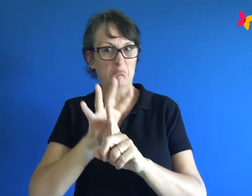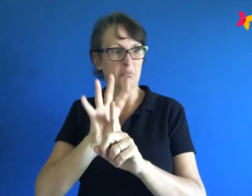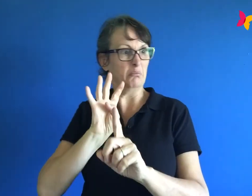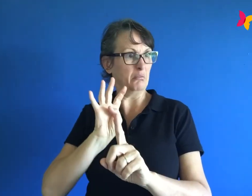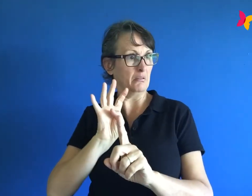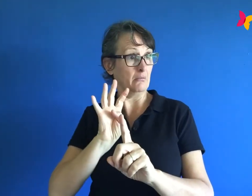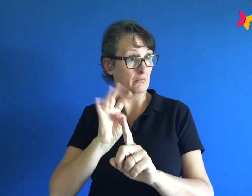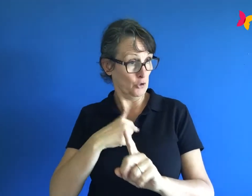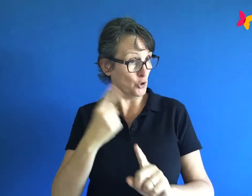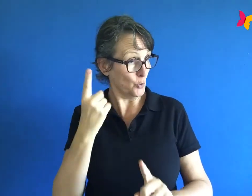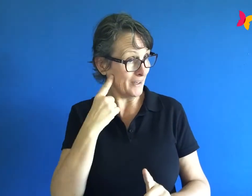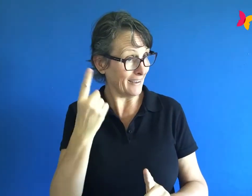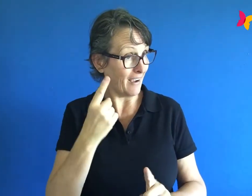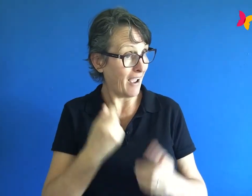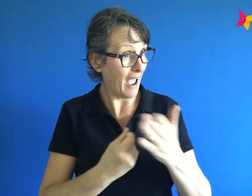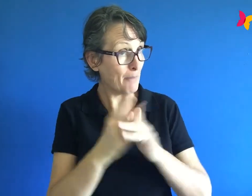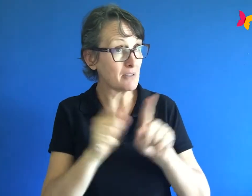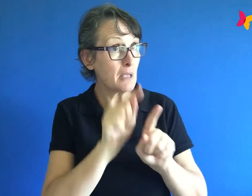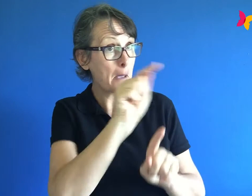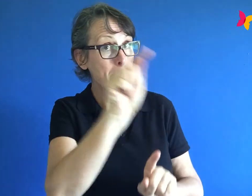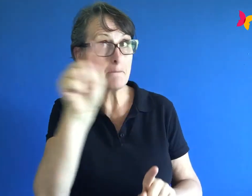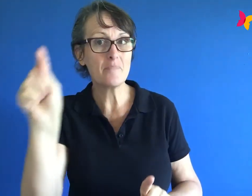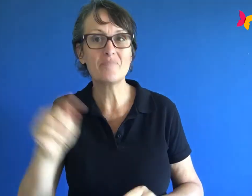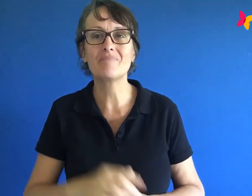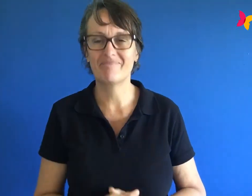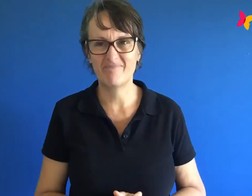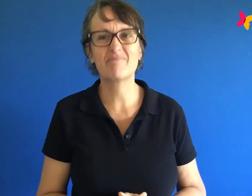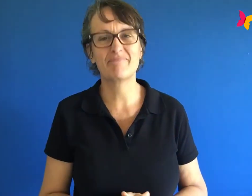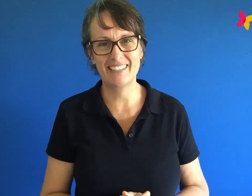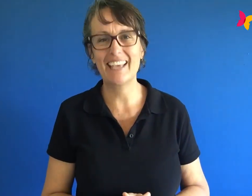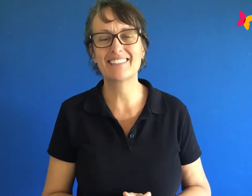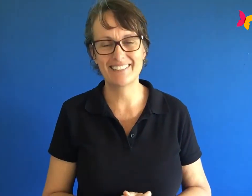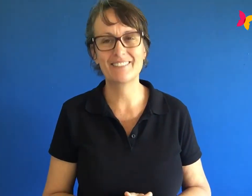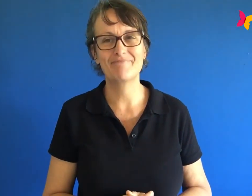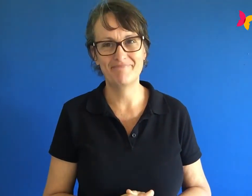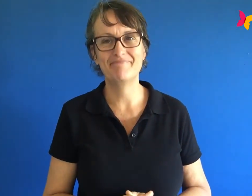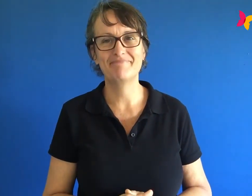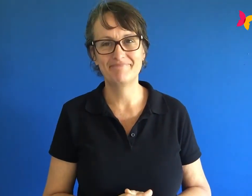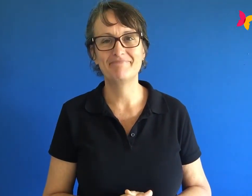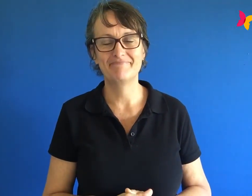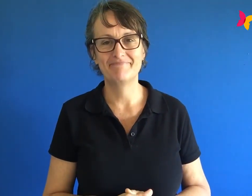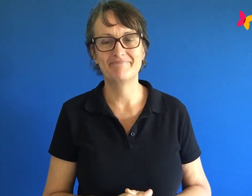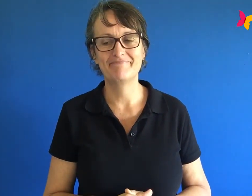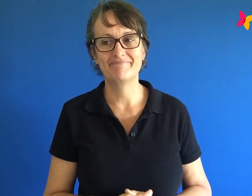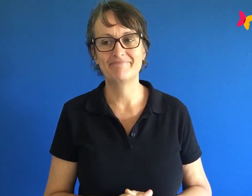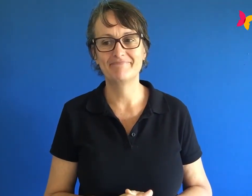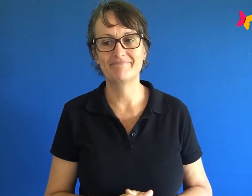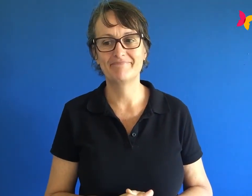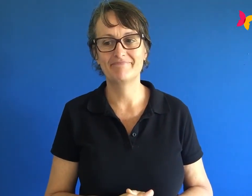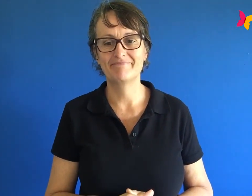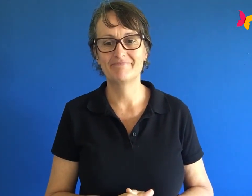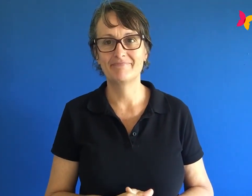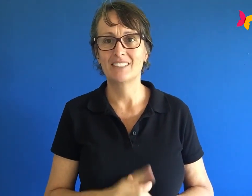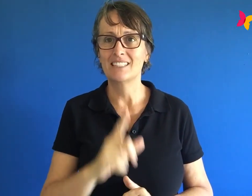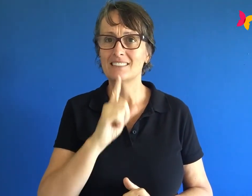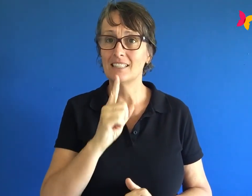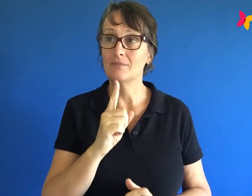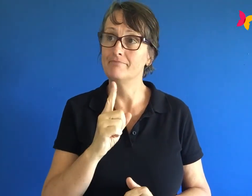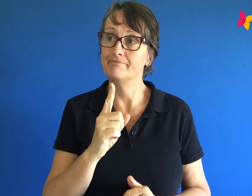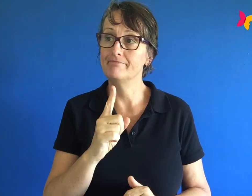a lot of stories like that? I do, and I think she articulated it so well, how stigma can be quite